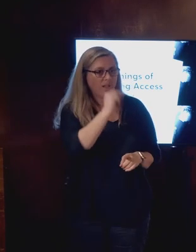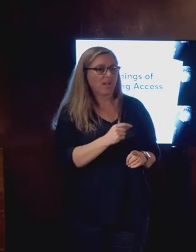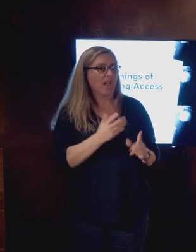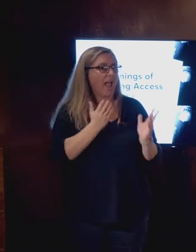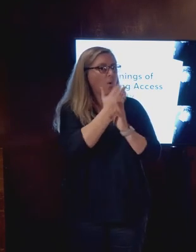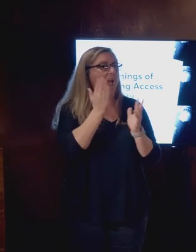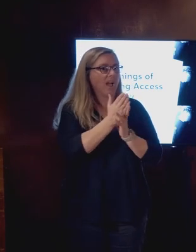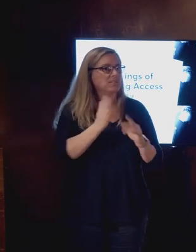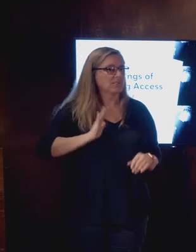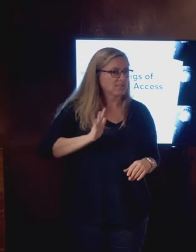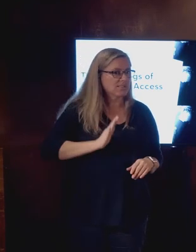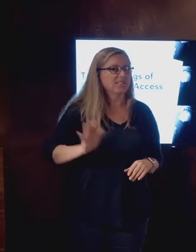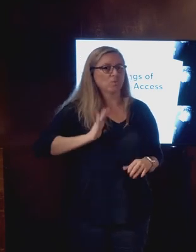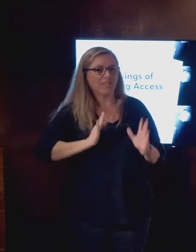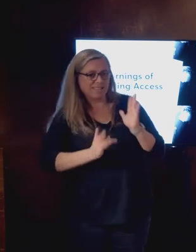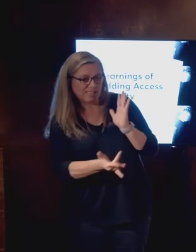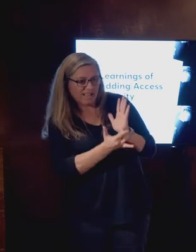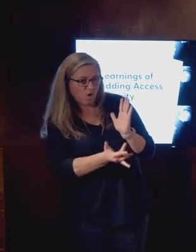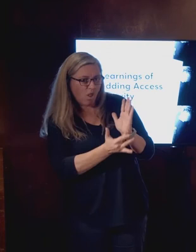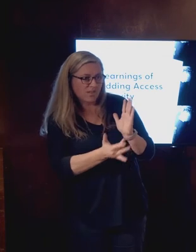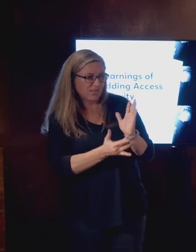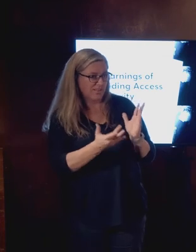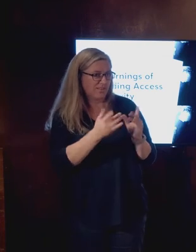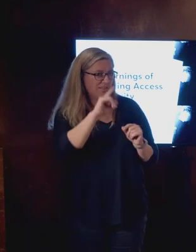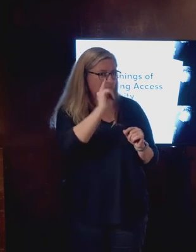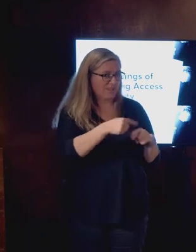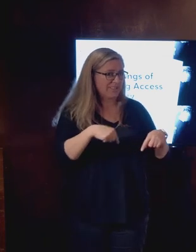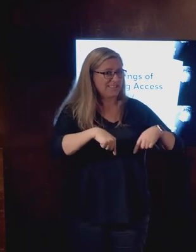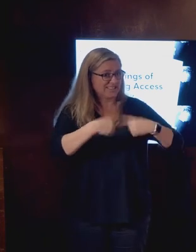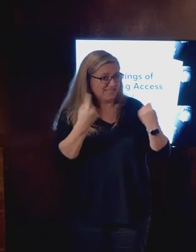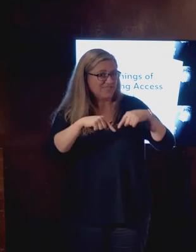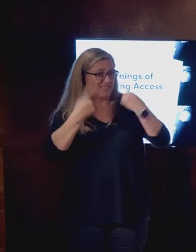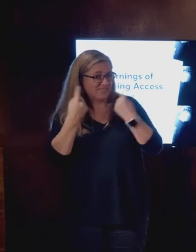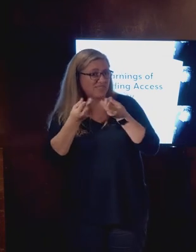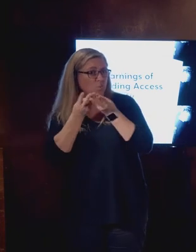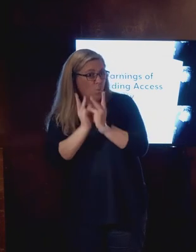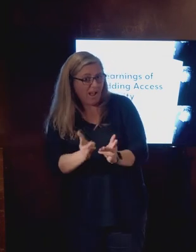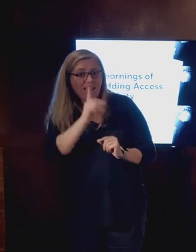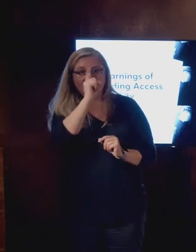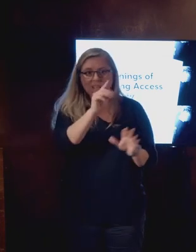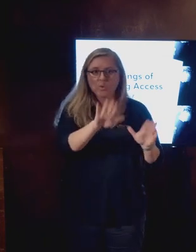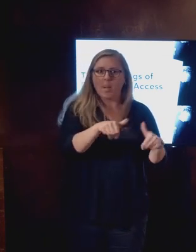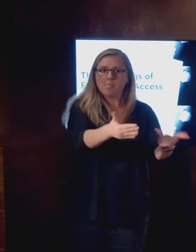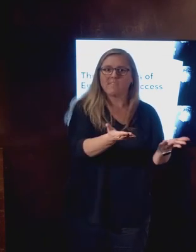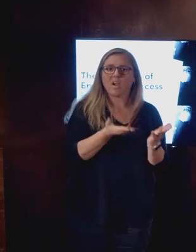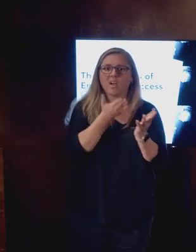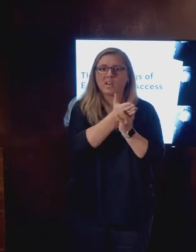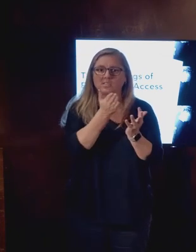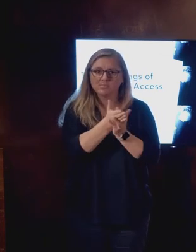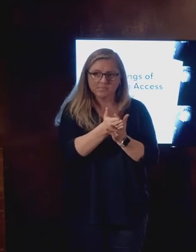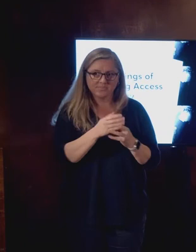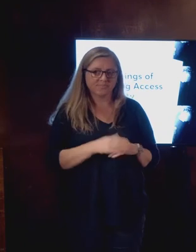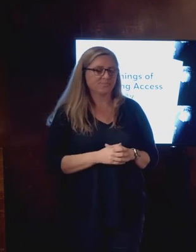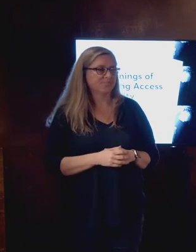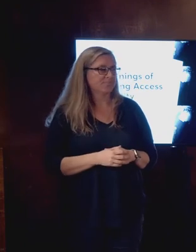access required a certain amount of technology, but there's whole different way, lots and lots of ways that you can provide accessibility. So I guess